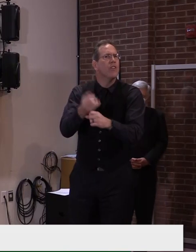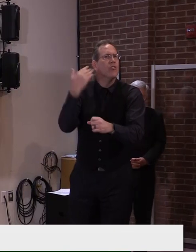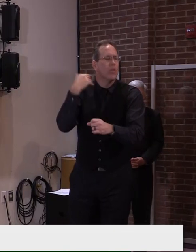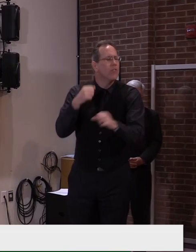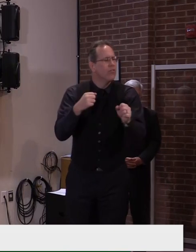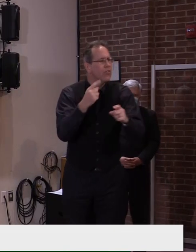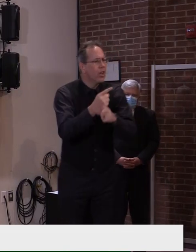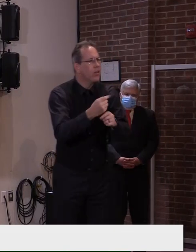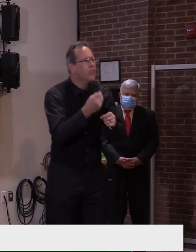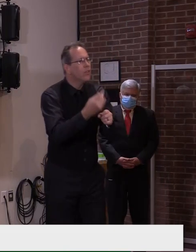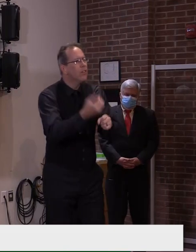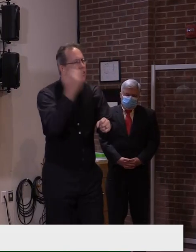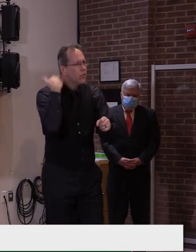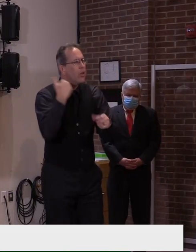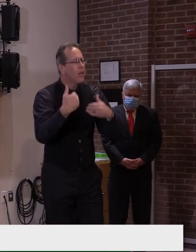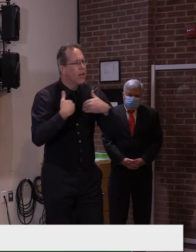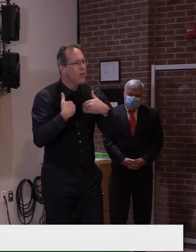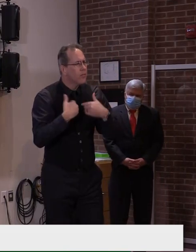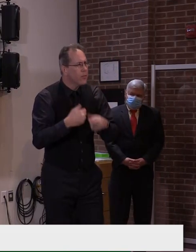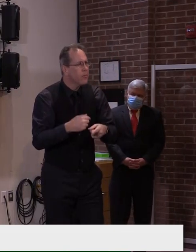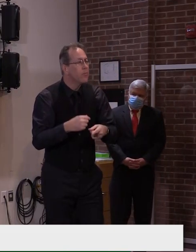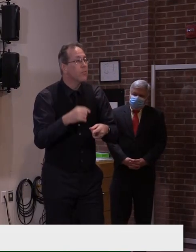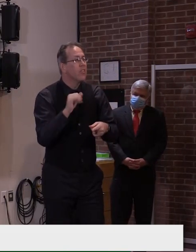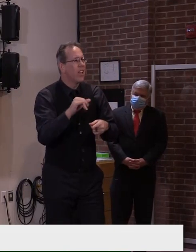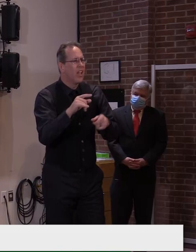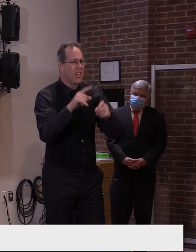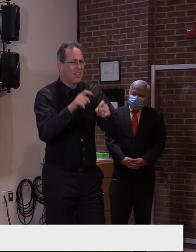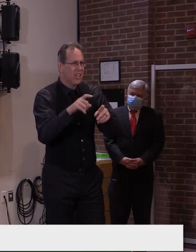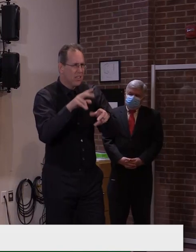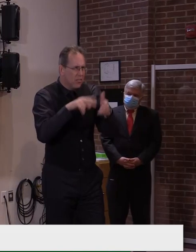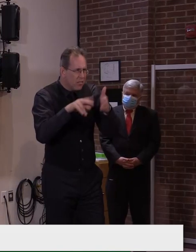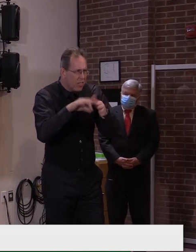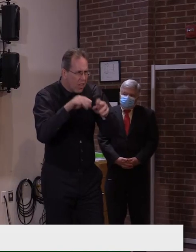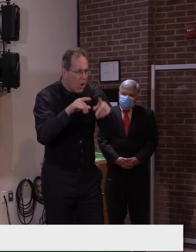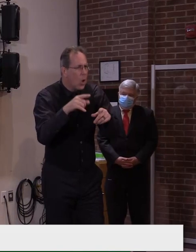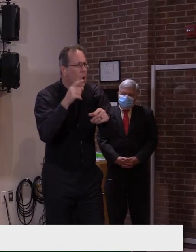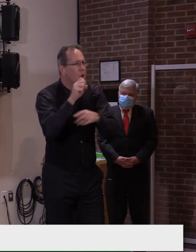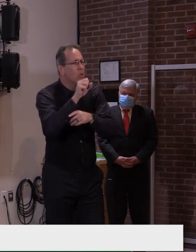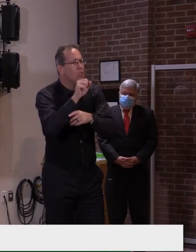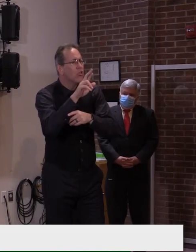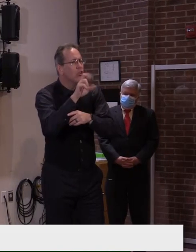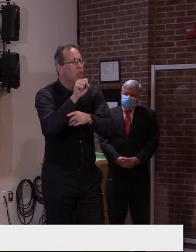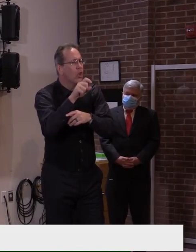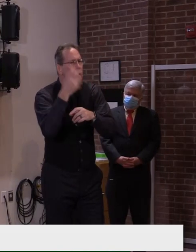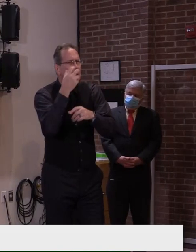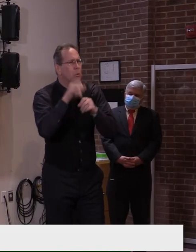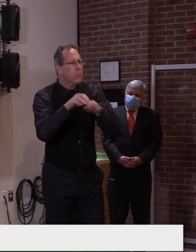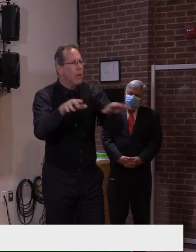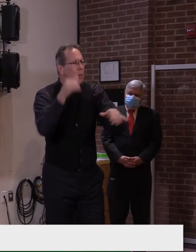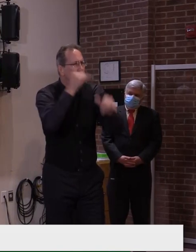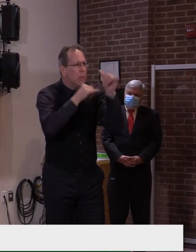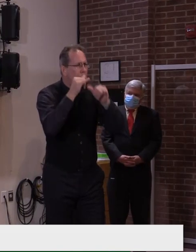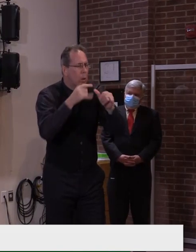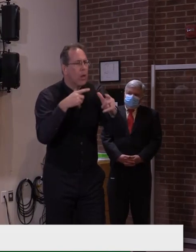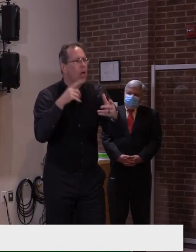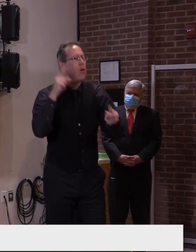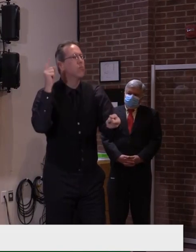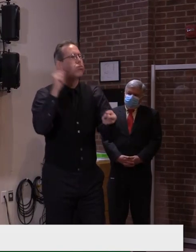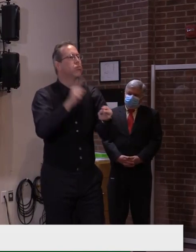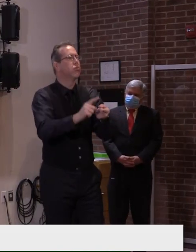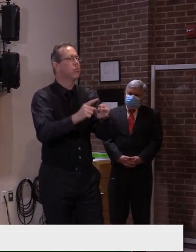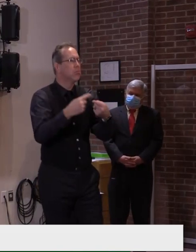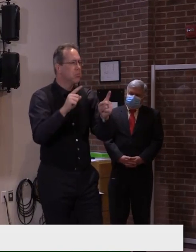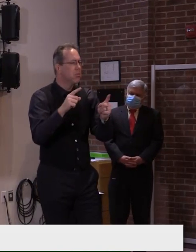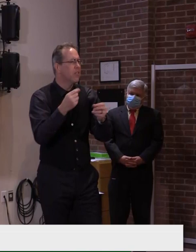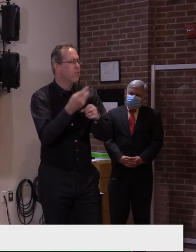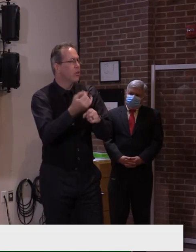of worldwide concern initially and then fizzled out, fortunately. So the thesis here is that